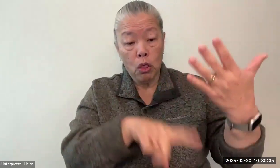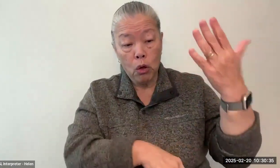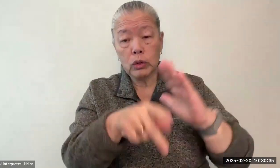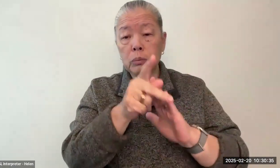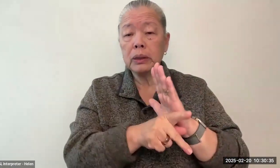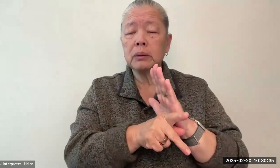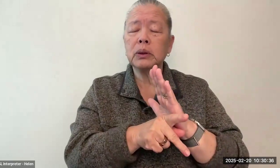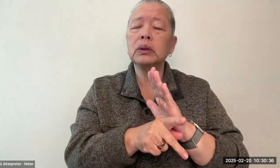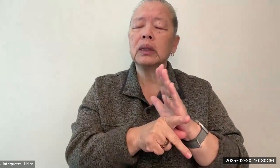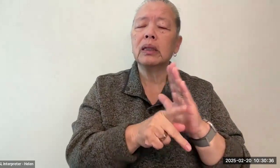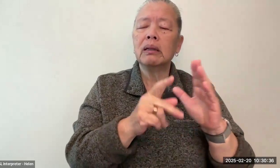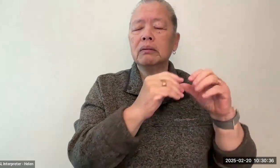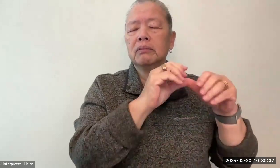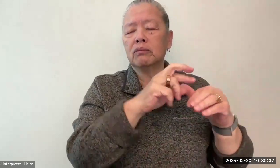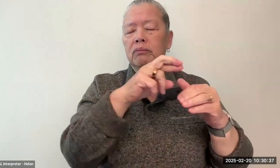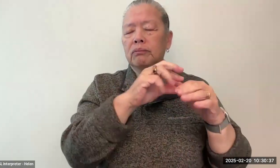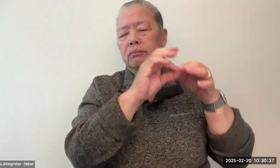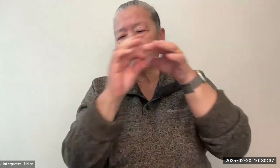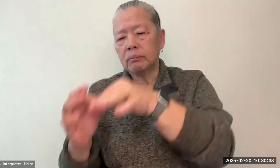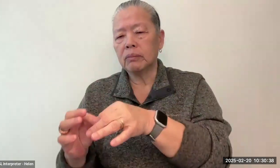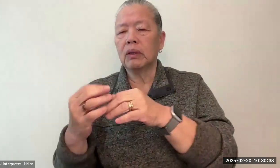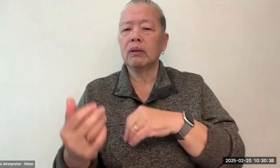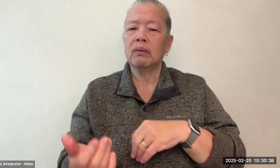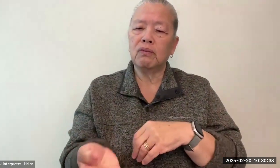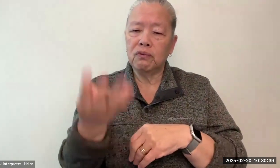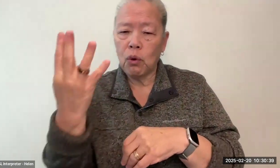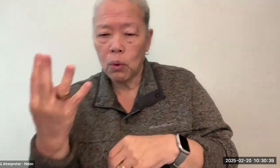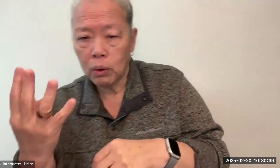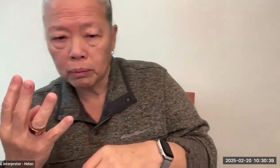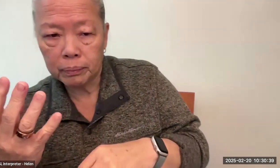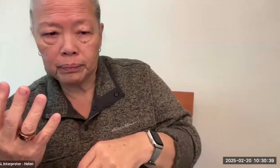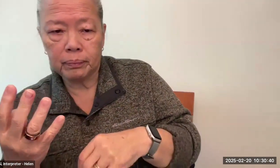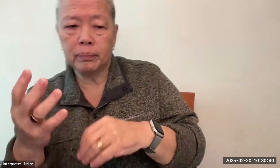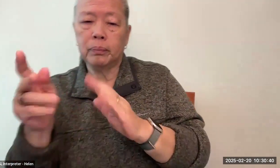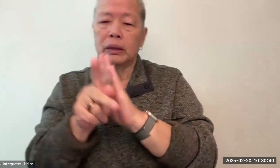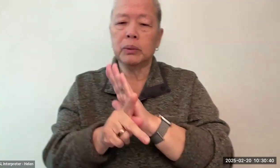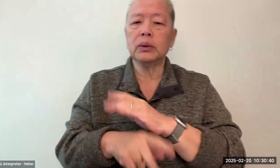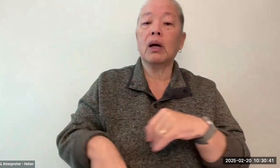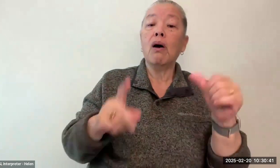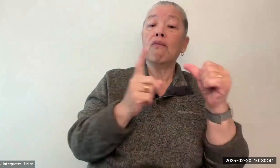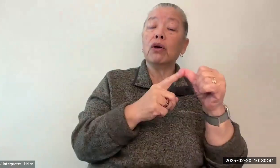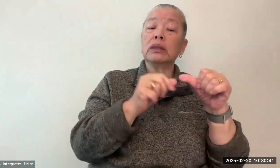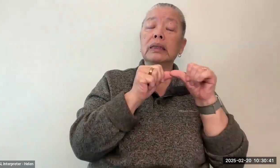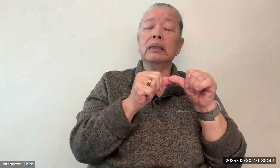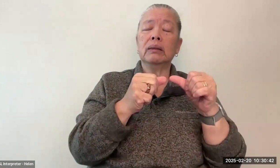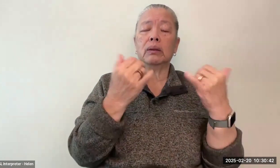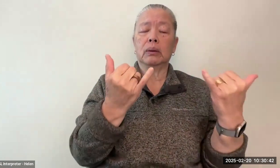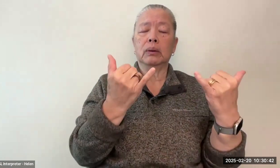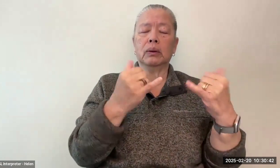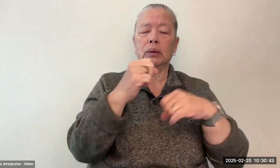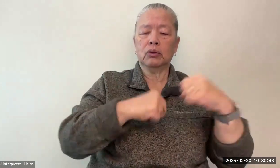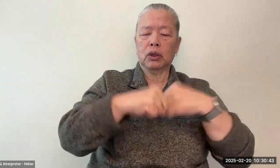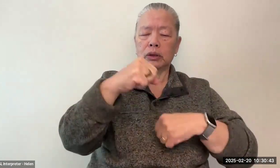developed 4 options for the structure of the church. The first was continuing the present structure, including central